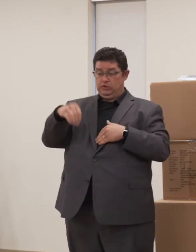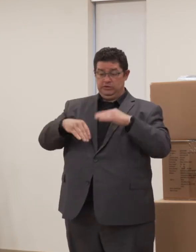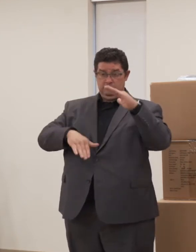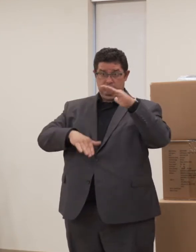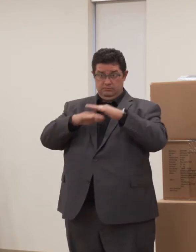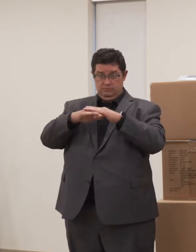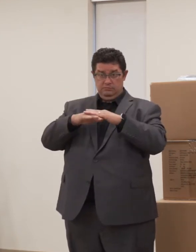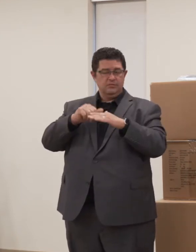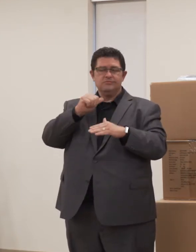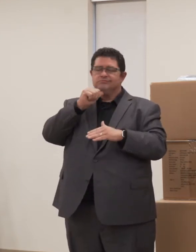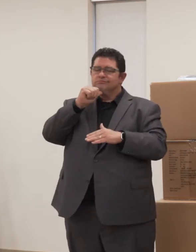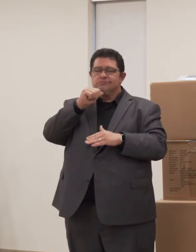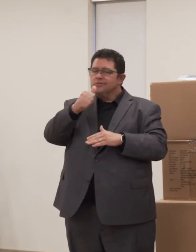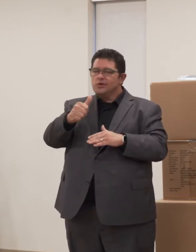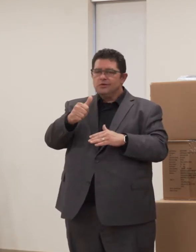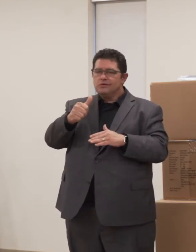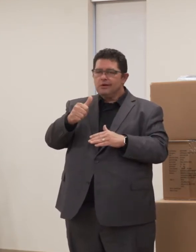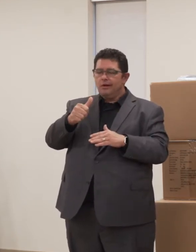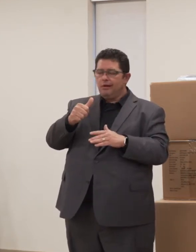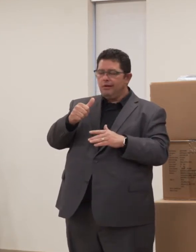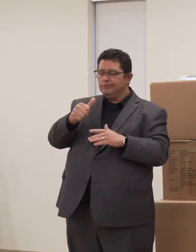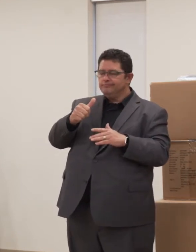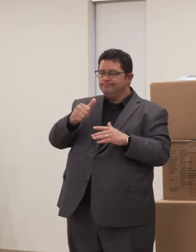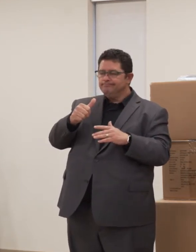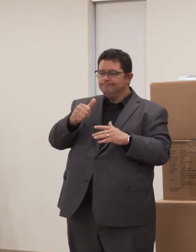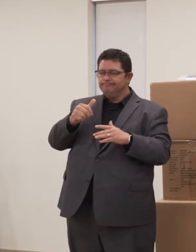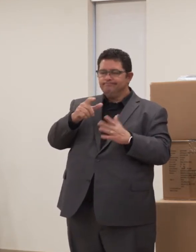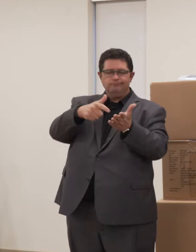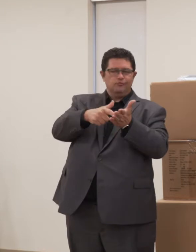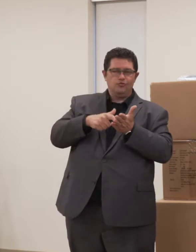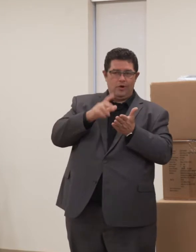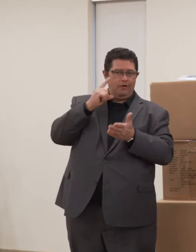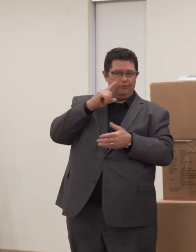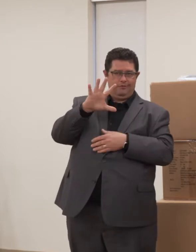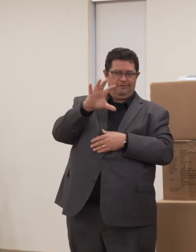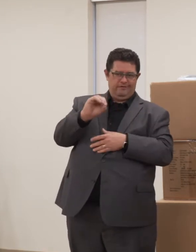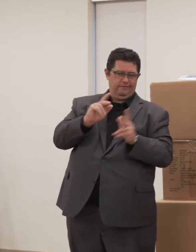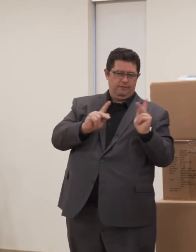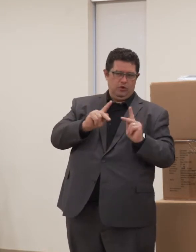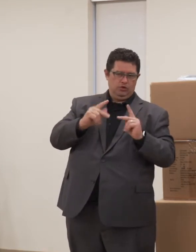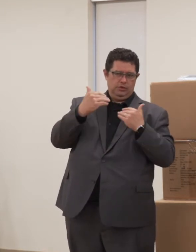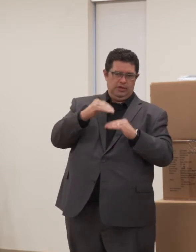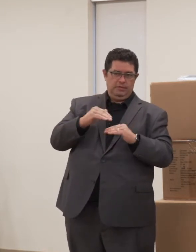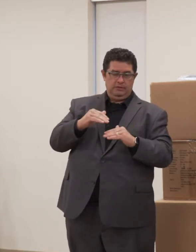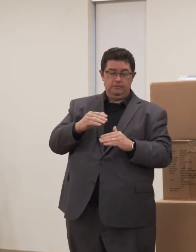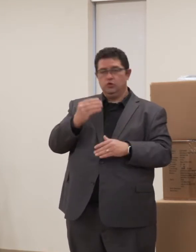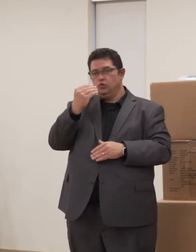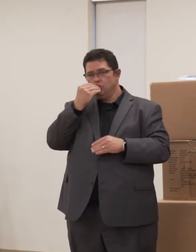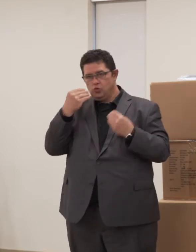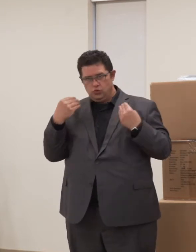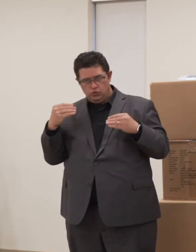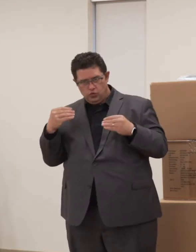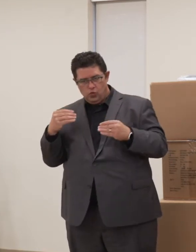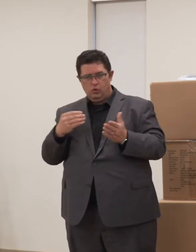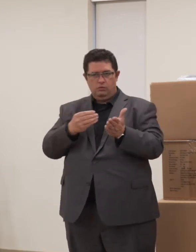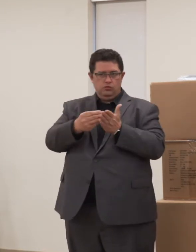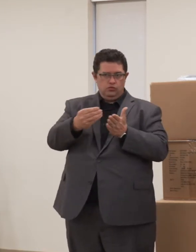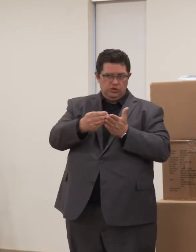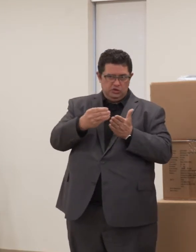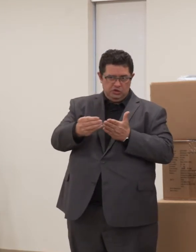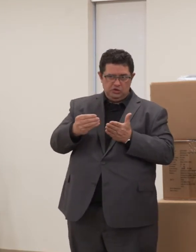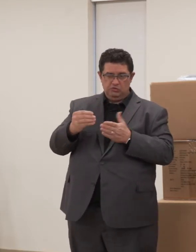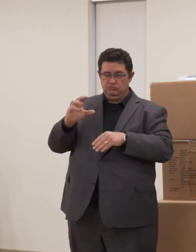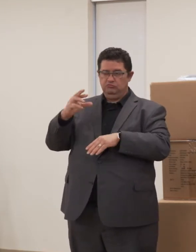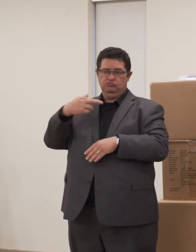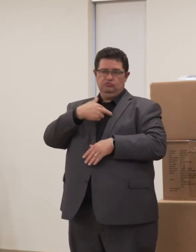aren't subject to the 50-person gathering rule. Those include grocery stores, retail stores,